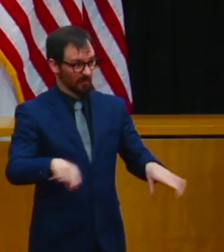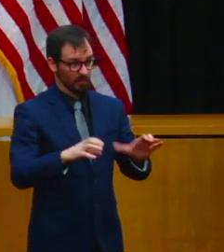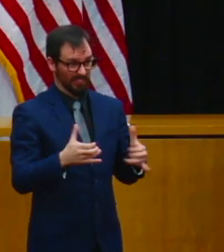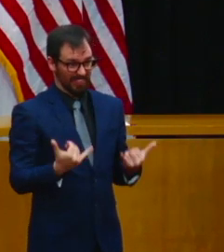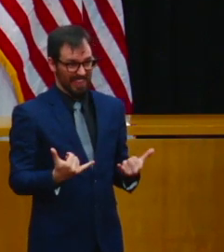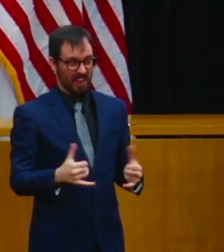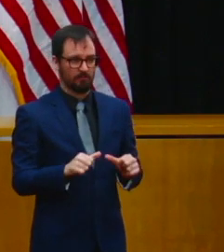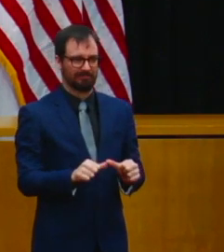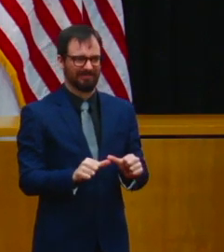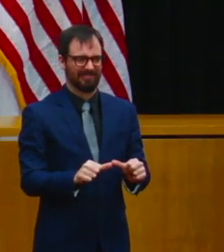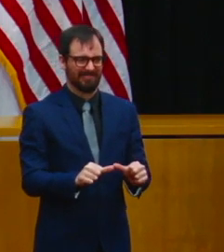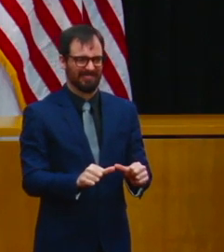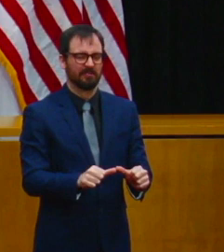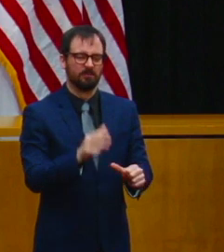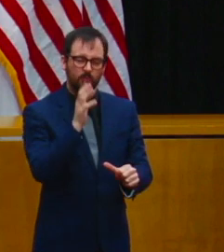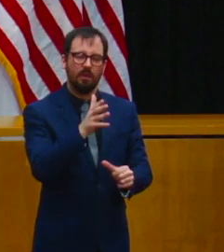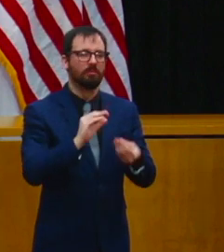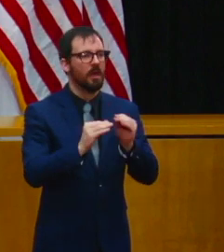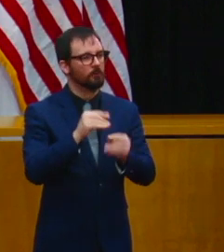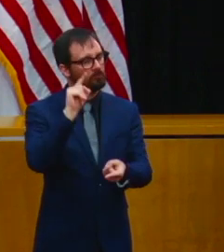of additional updates.